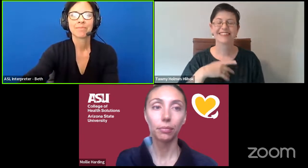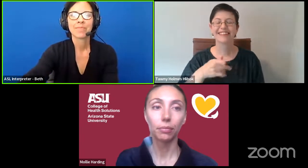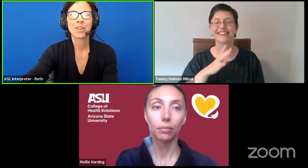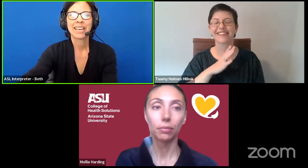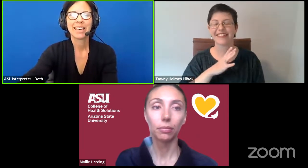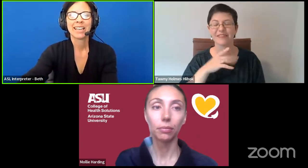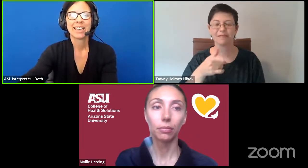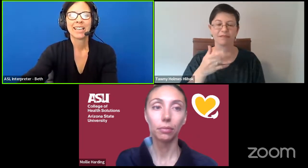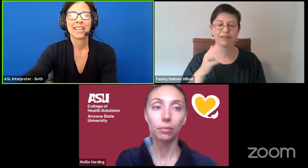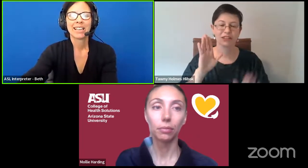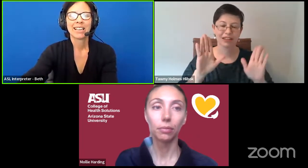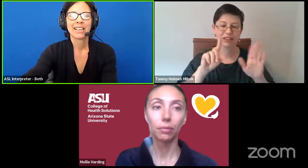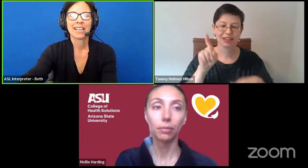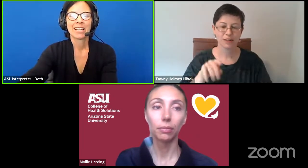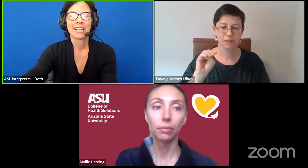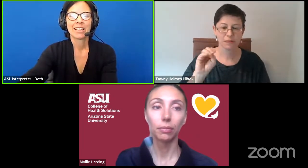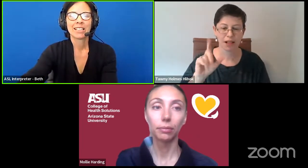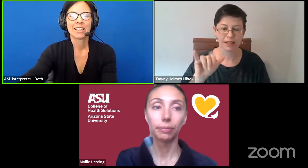Okay.